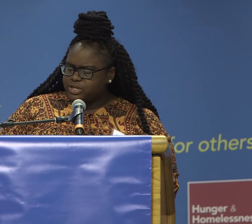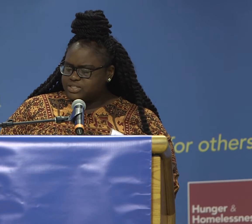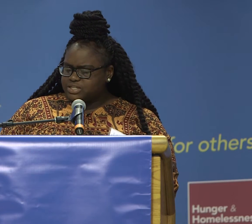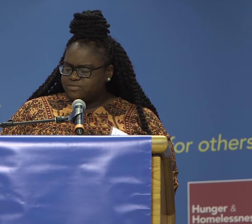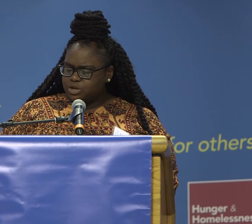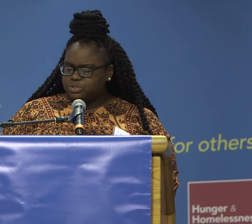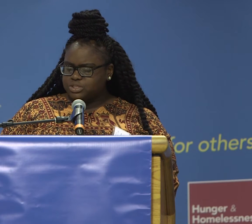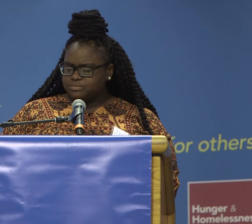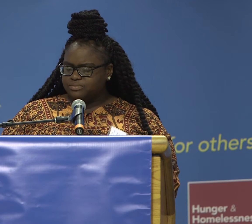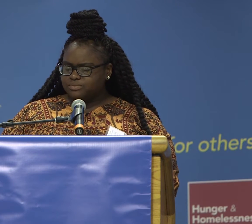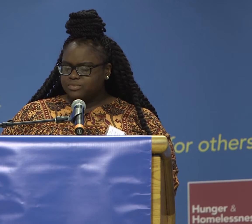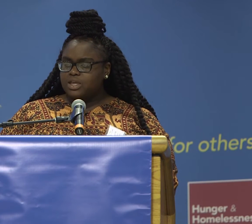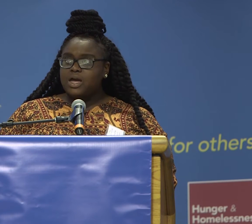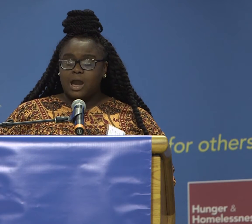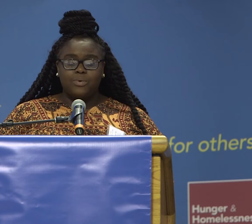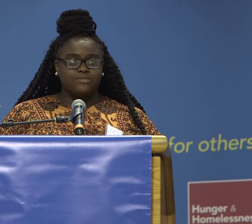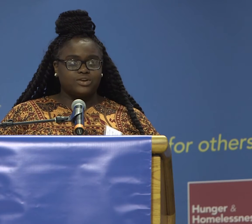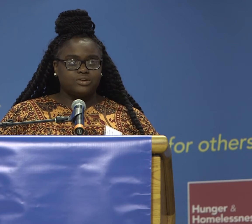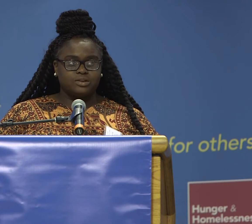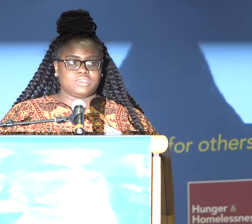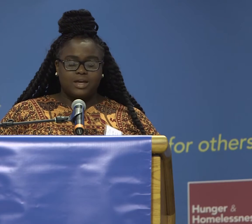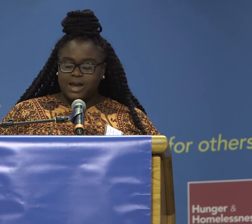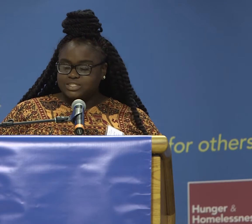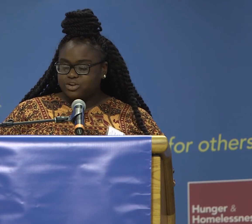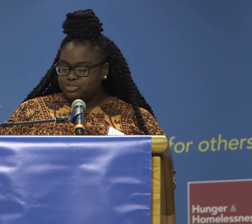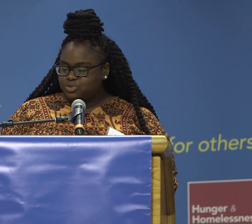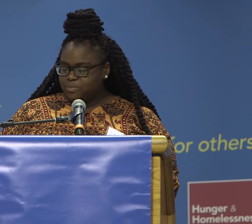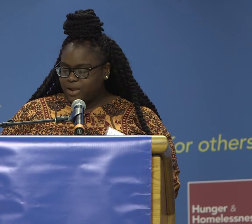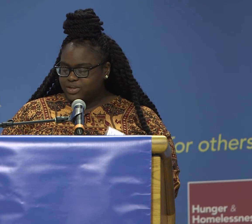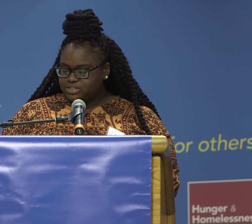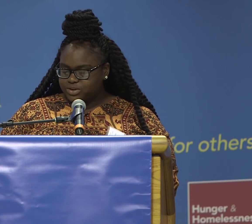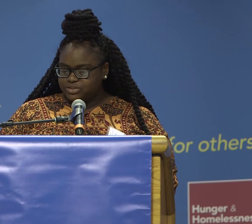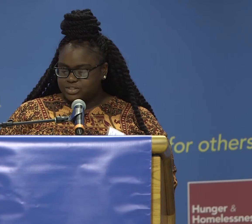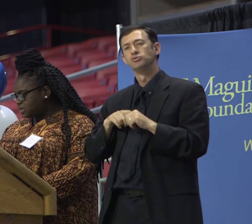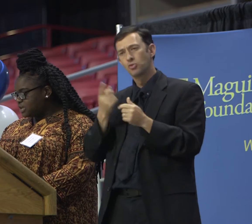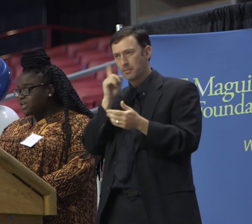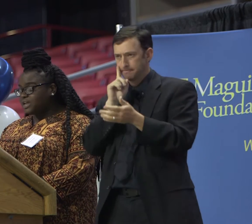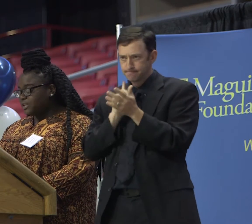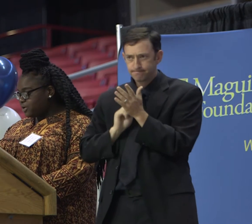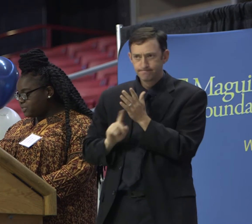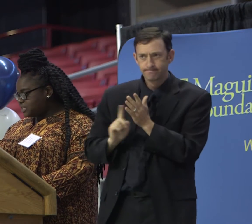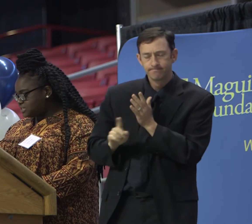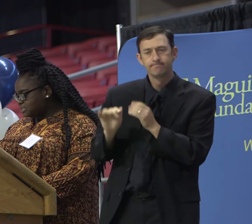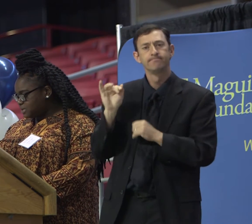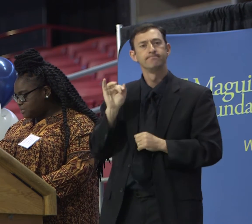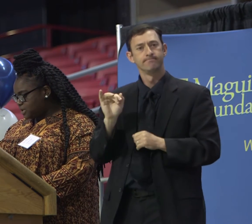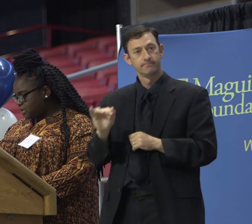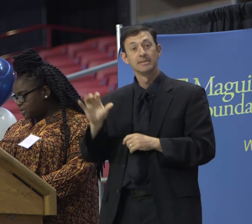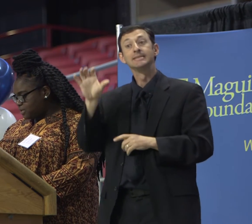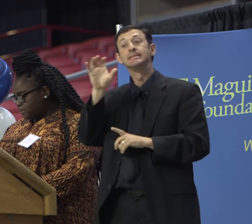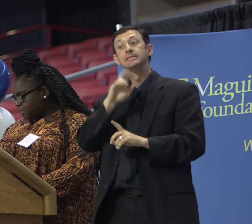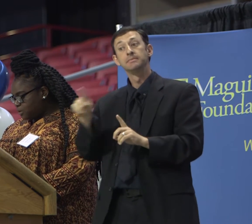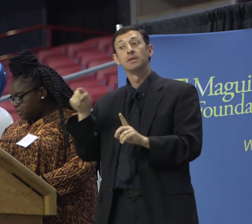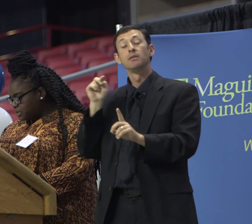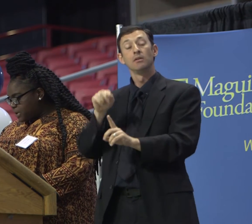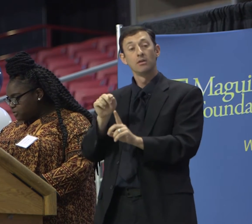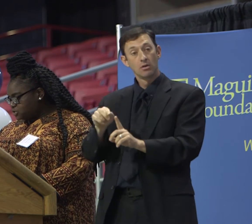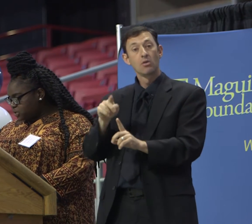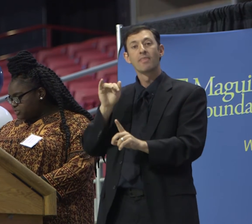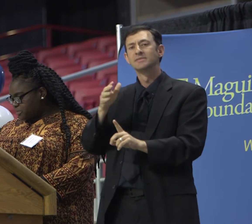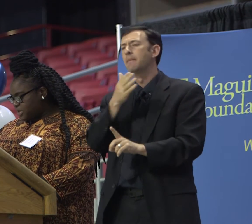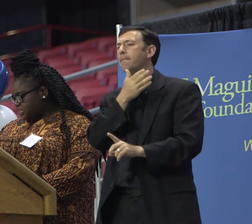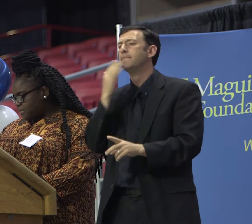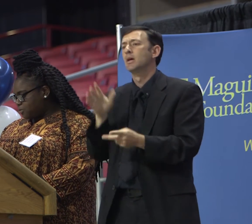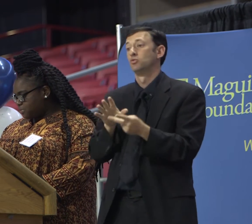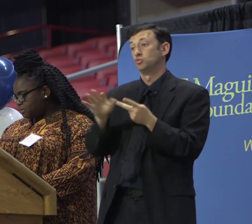of a preconceived notion. However, I started to do my research, and I learned that CCP was a better